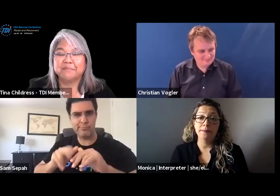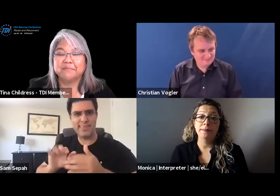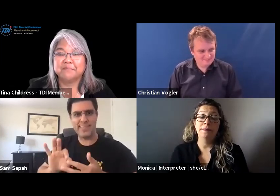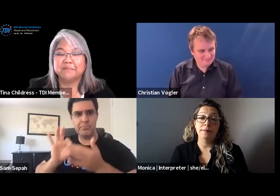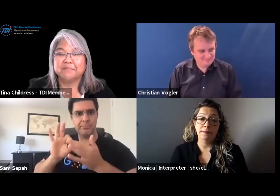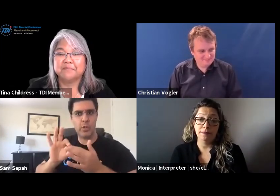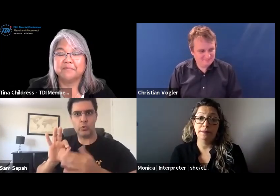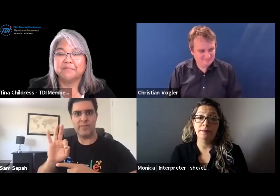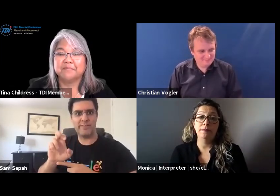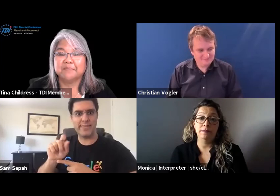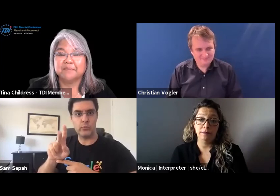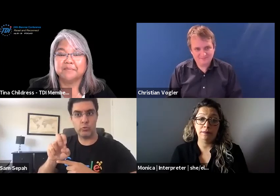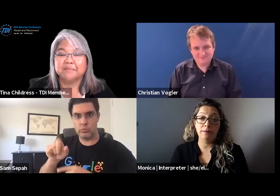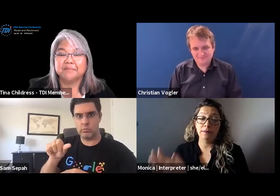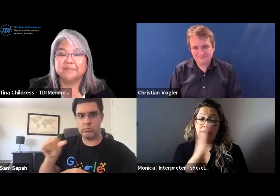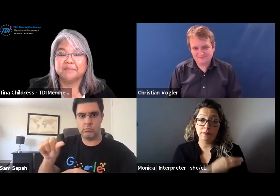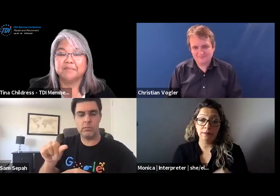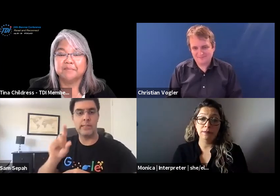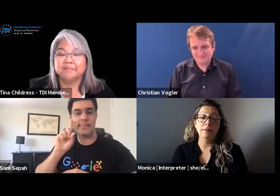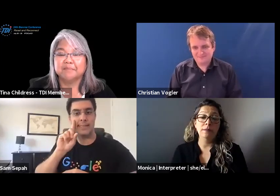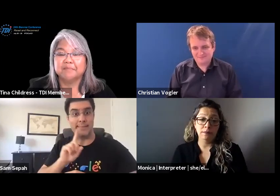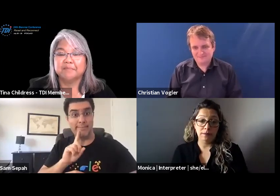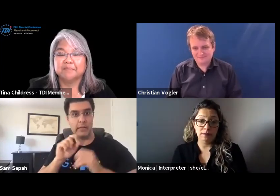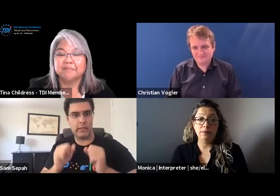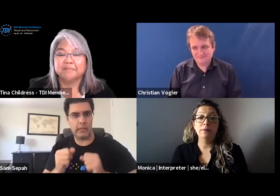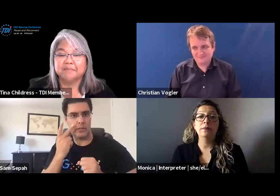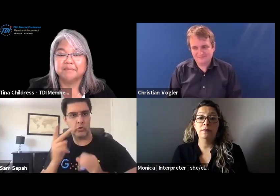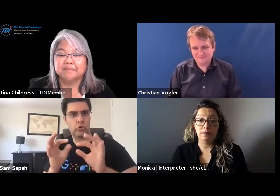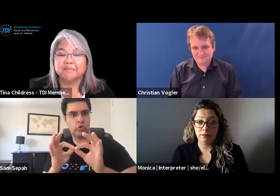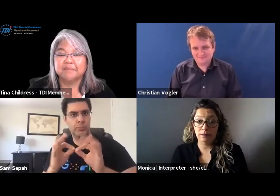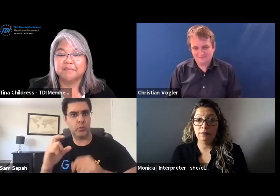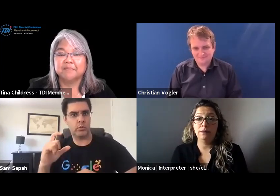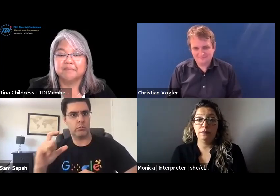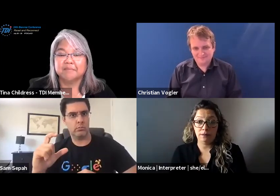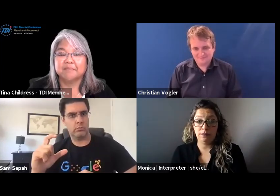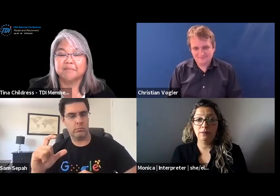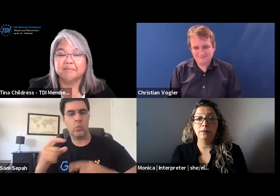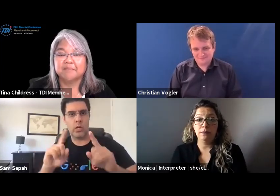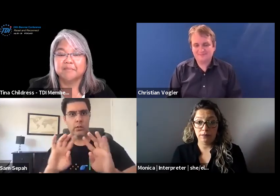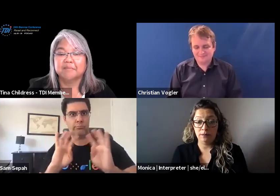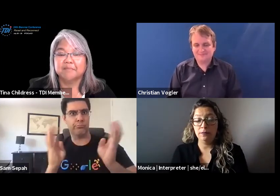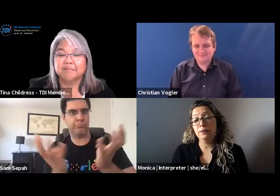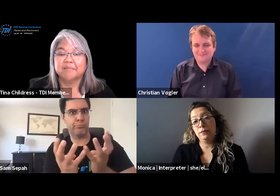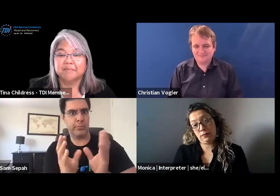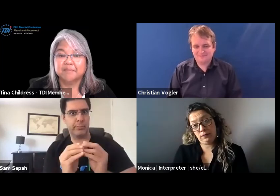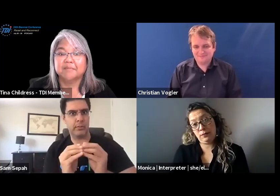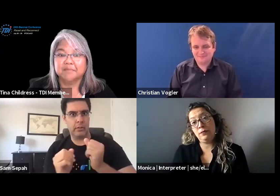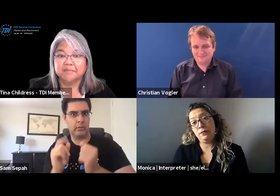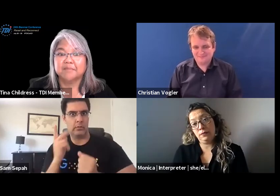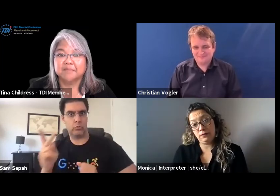And the engineers built it with a special feature to where deaf people could see the interpreter on the screen during